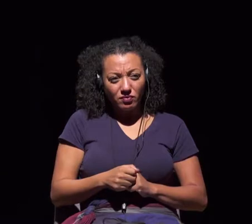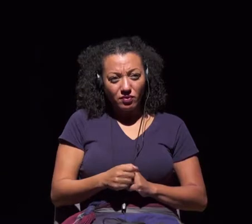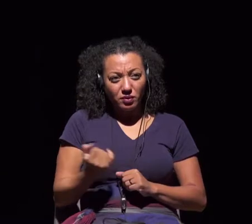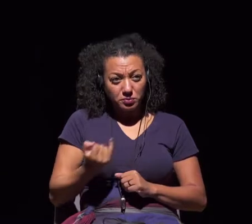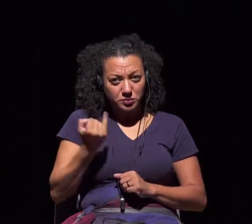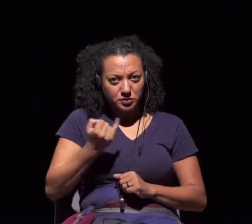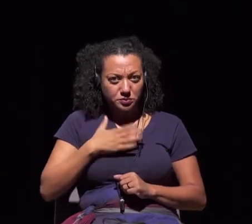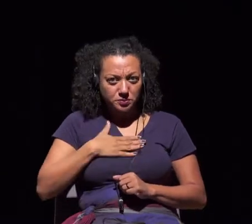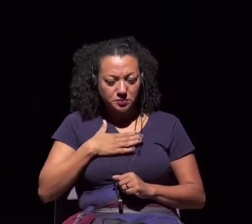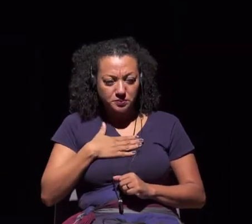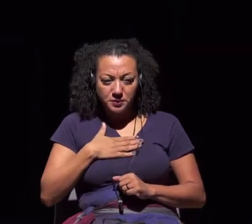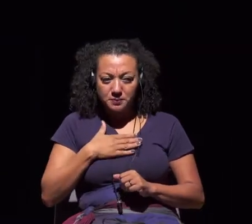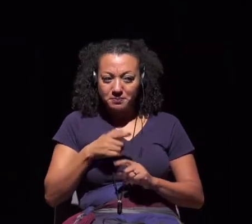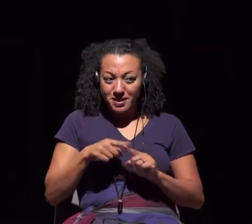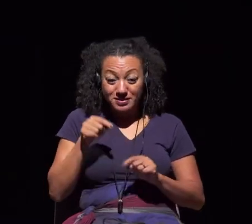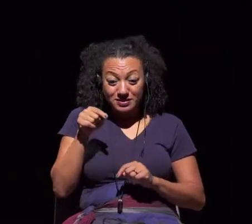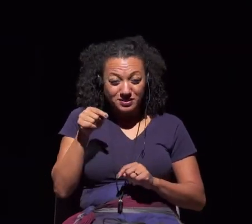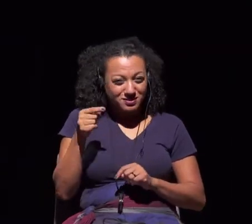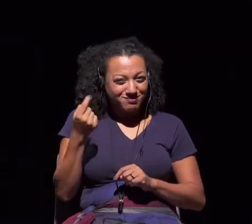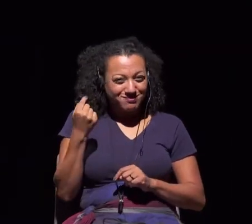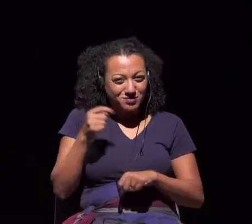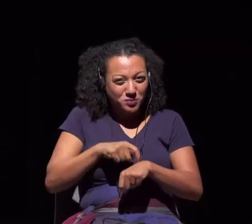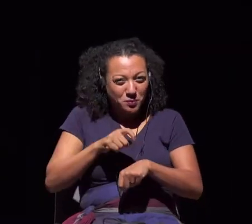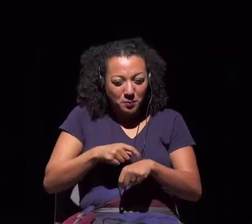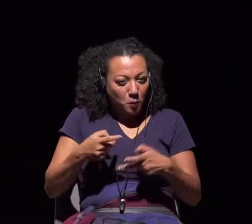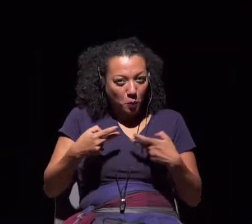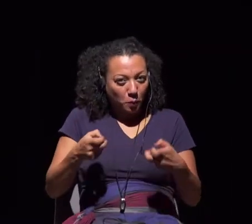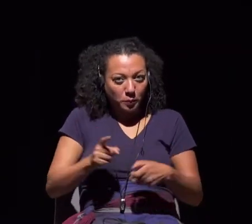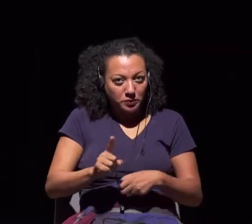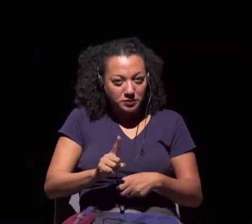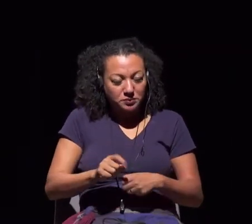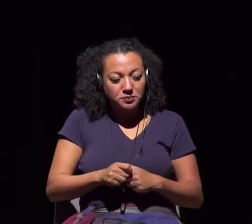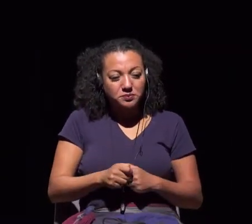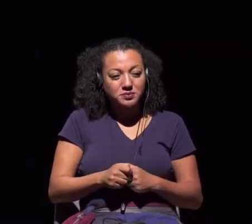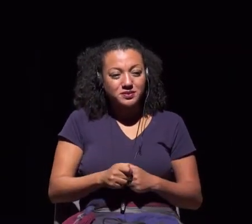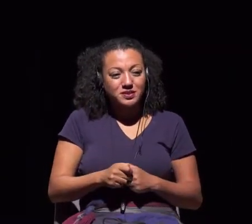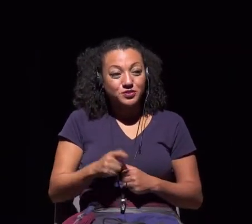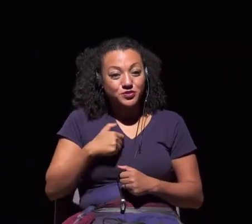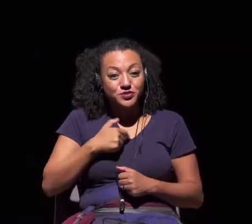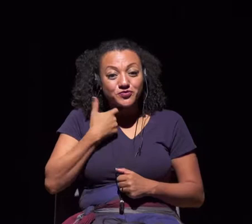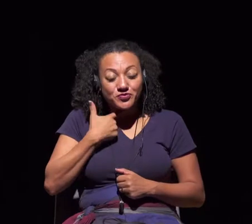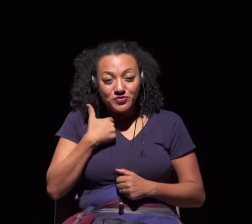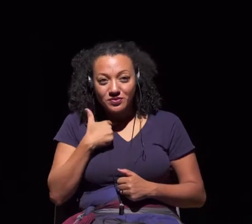I was doing. I had a passion to realize something.